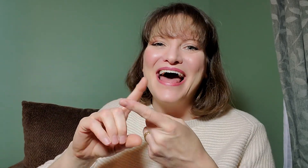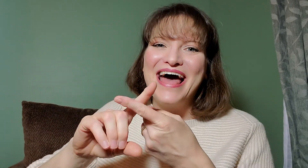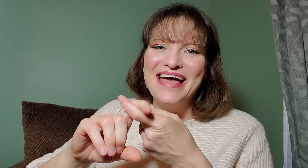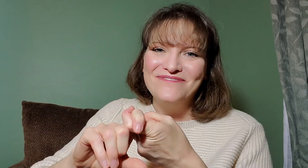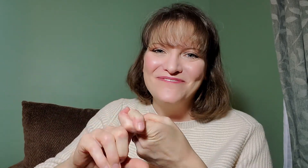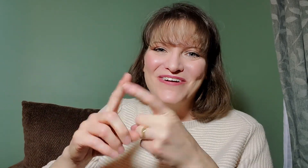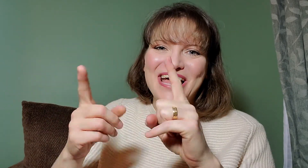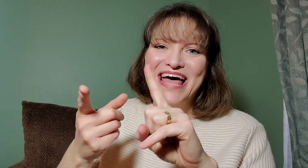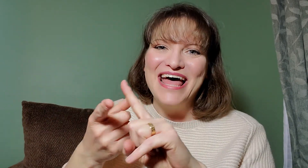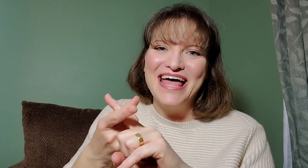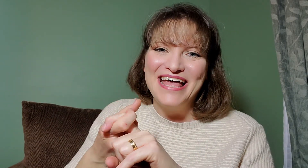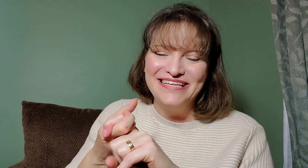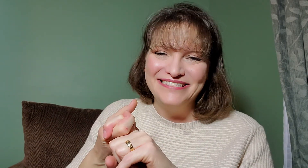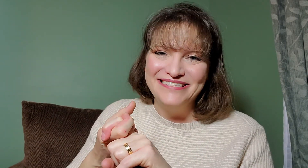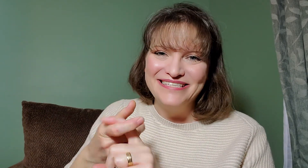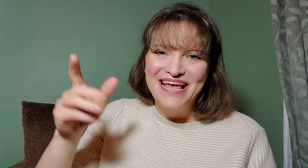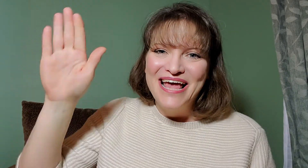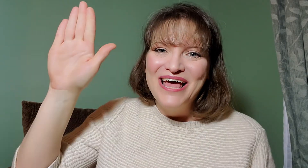Goodbye, friends.